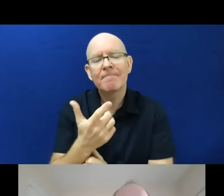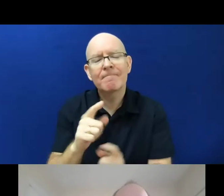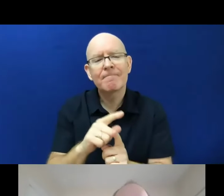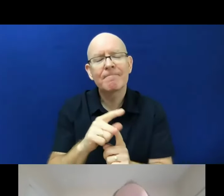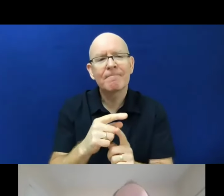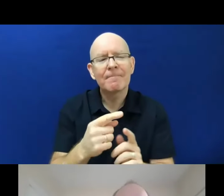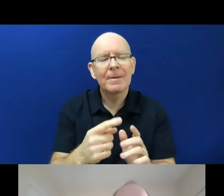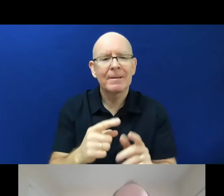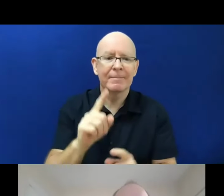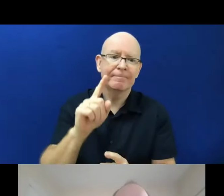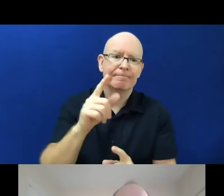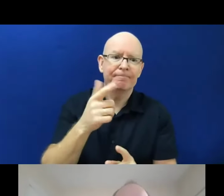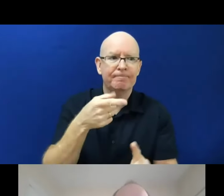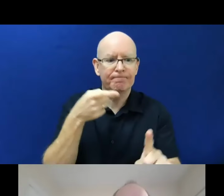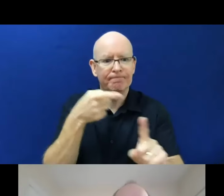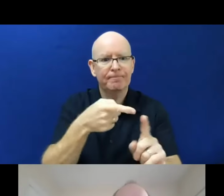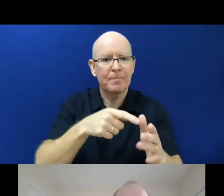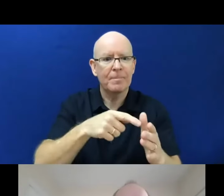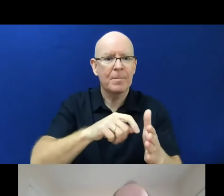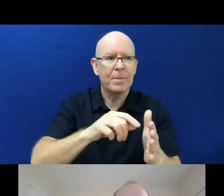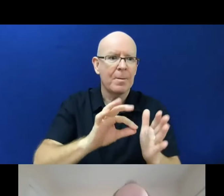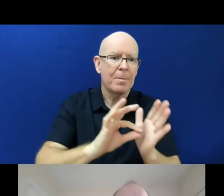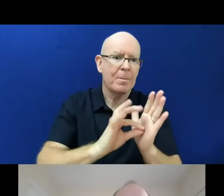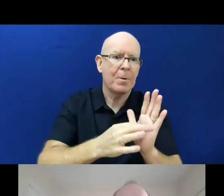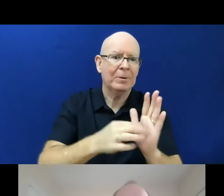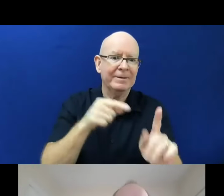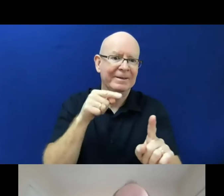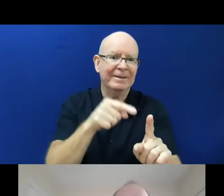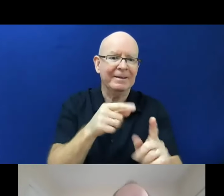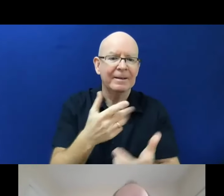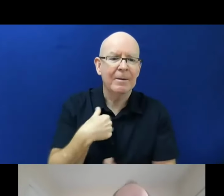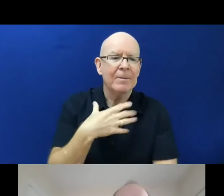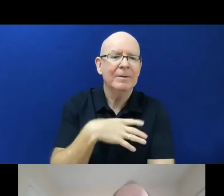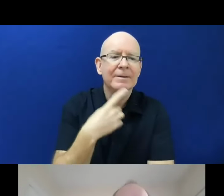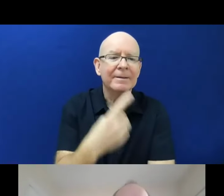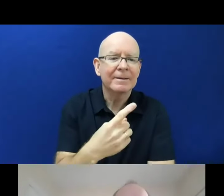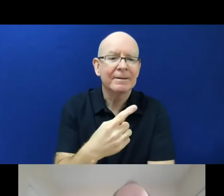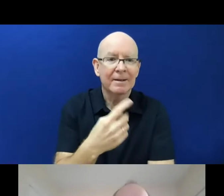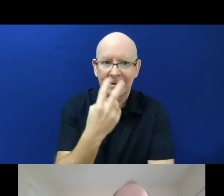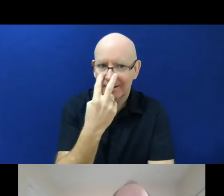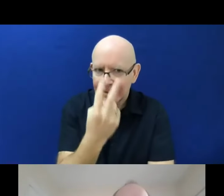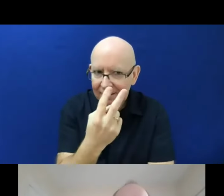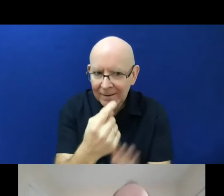have today, is that the UK actually has quite a lot of data on disability.